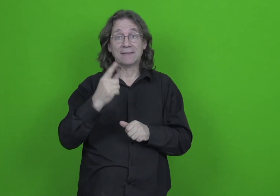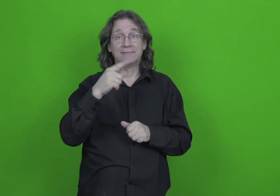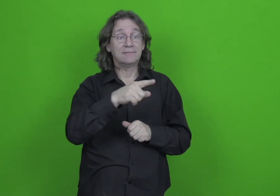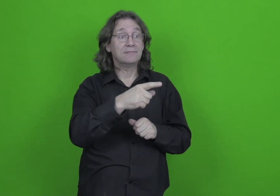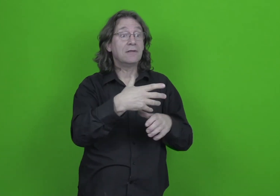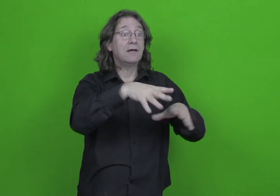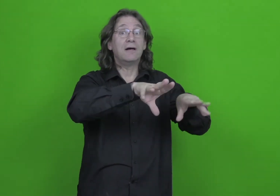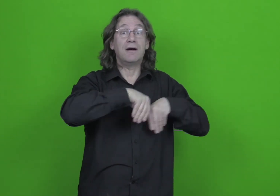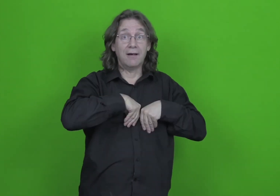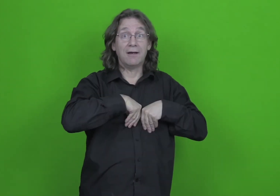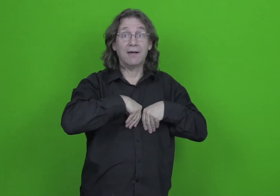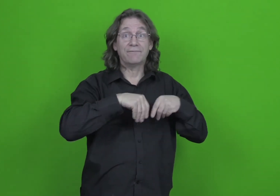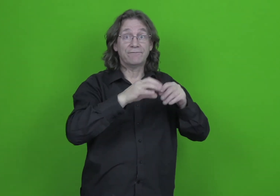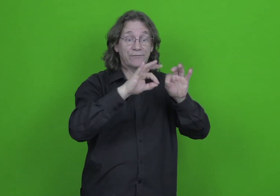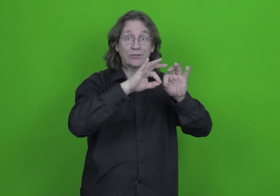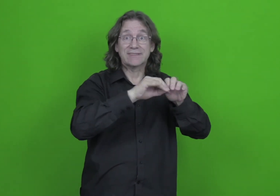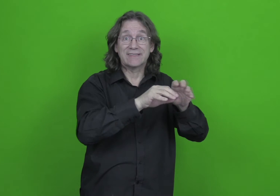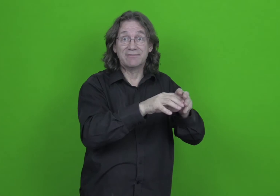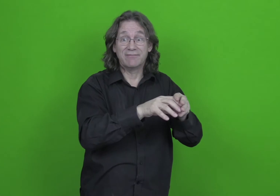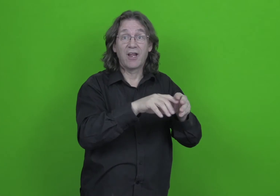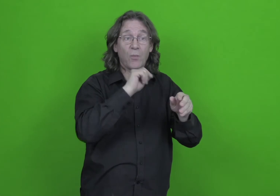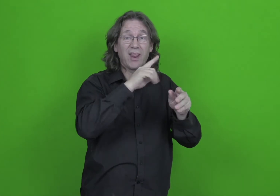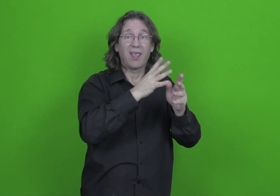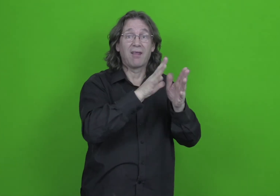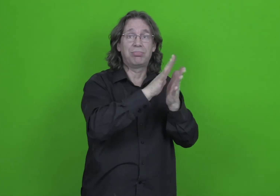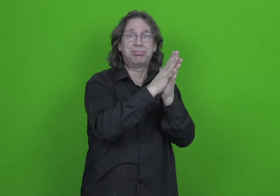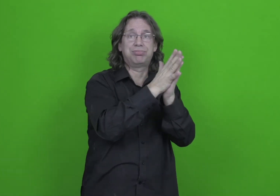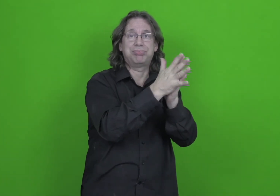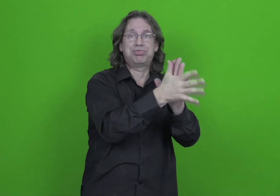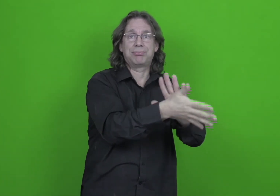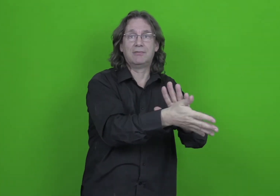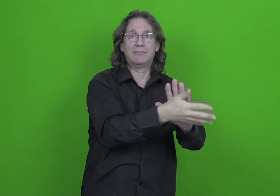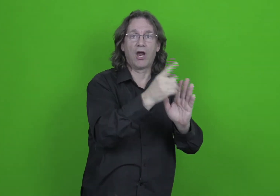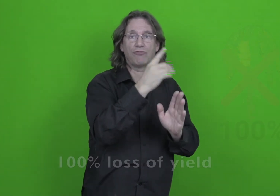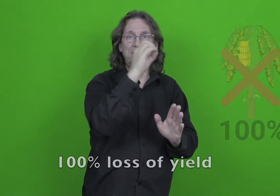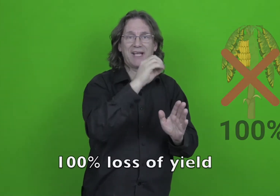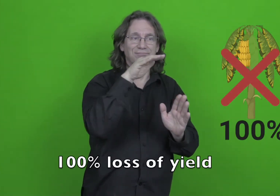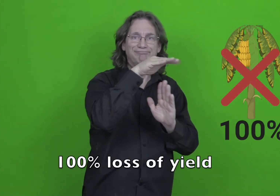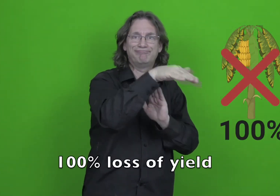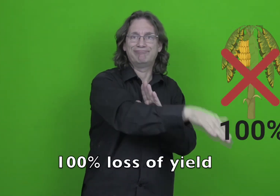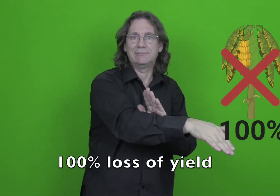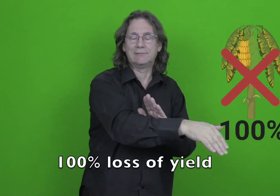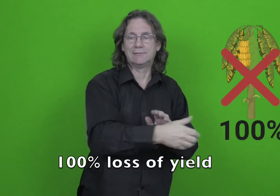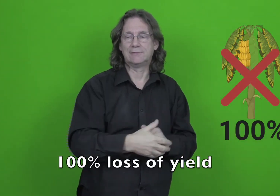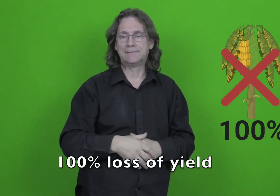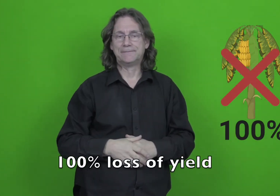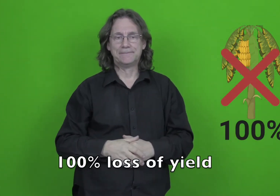But once infected by Fusarium, the plant will eventually stop producing fruit altogether and